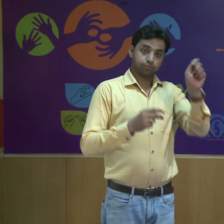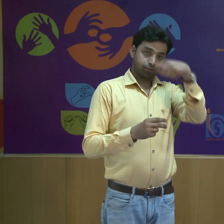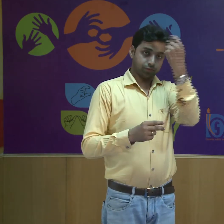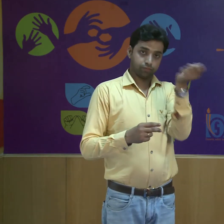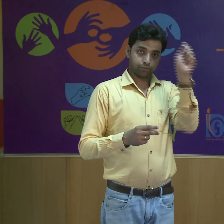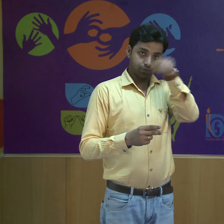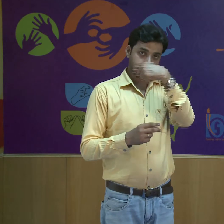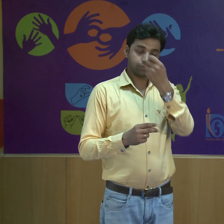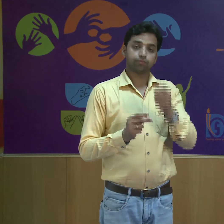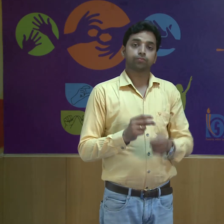Kshatriya,